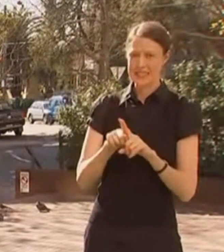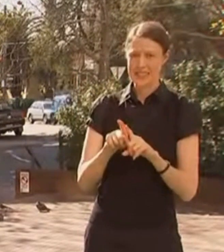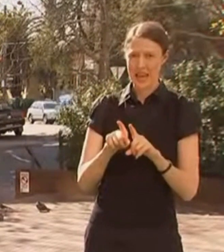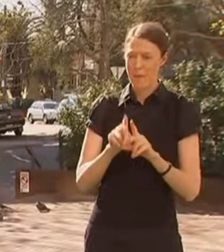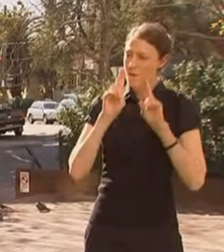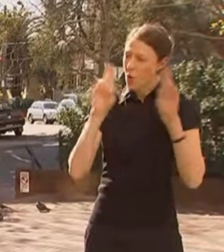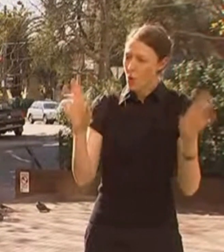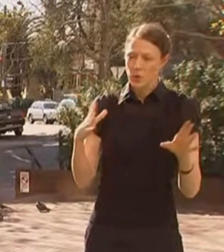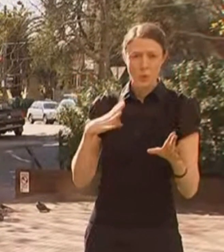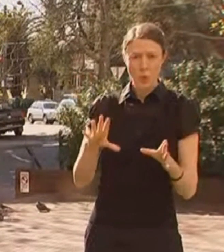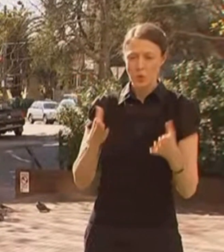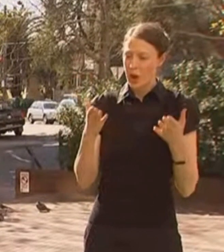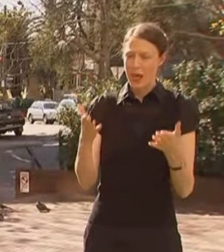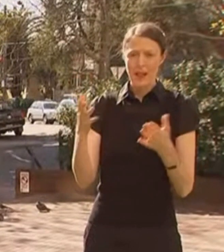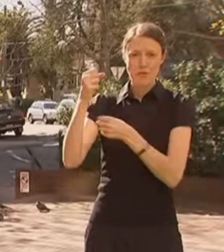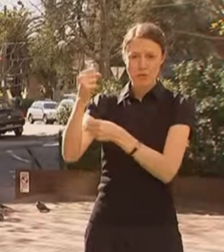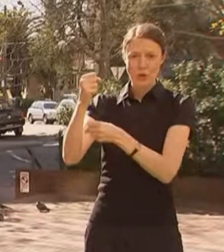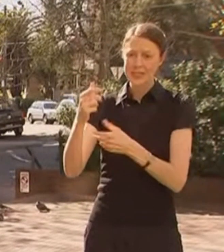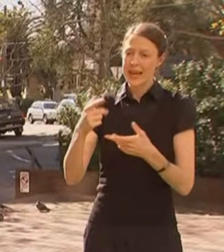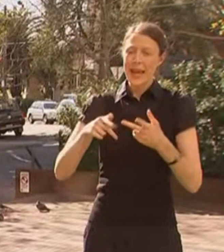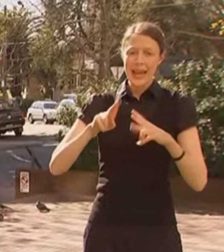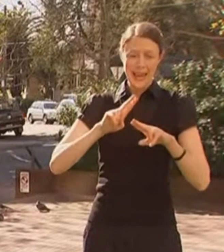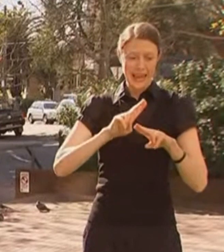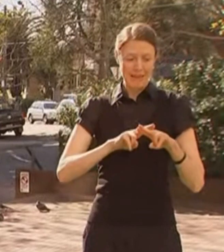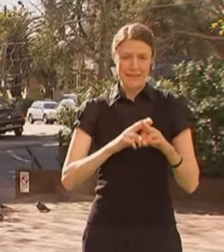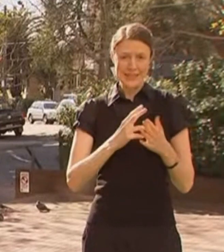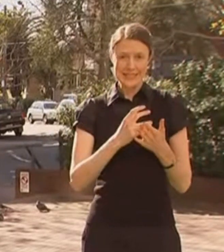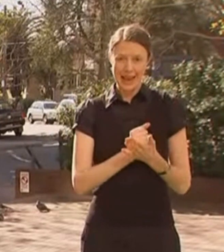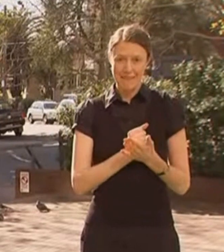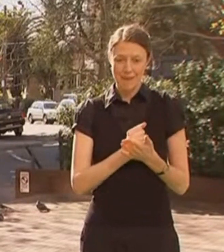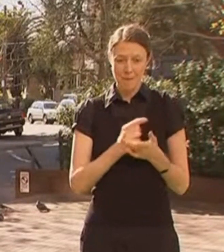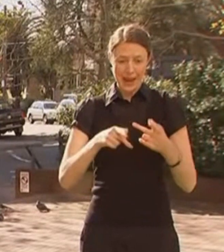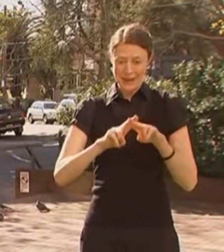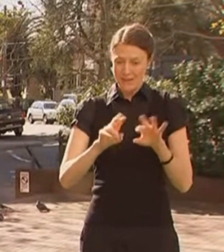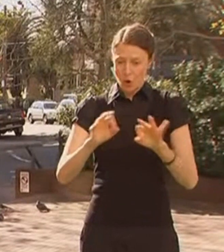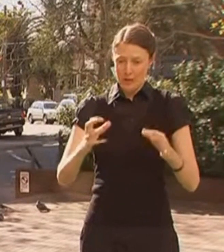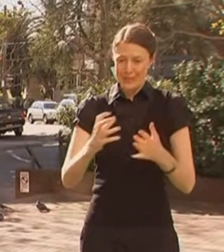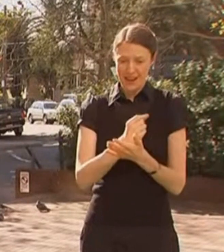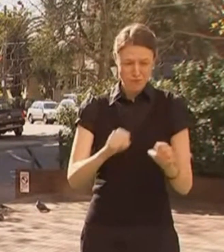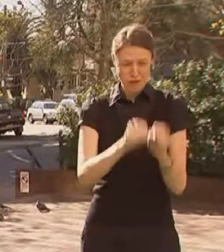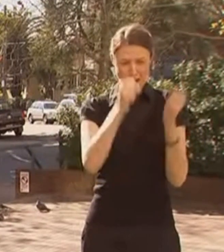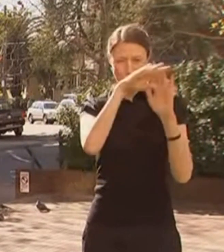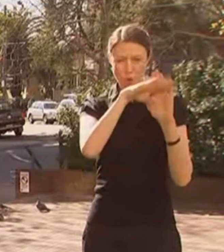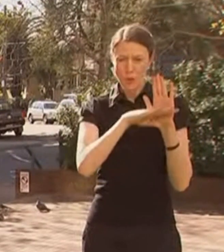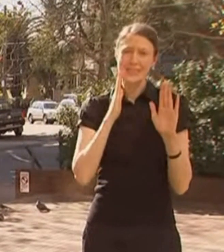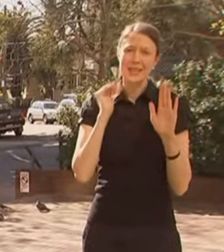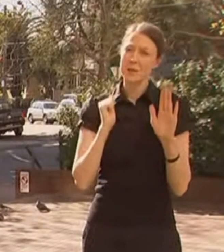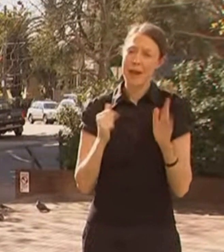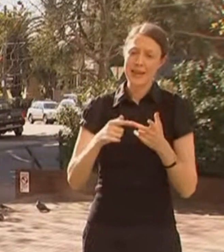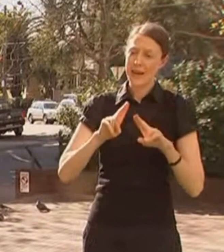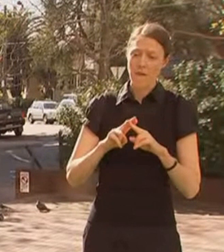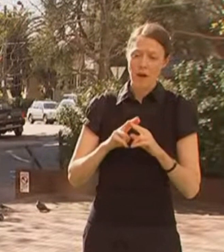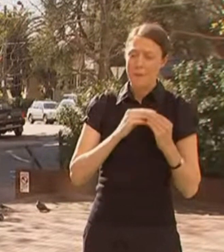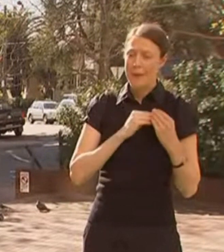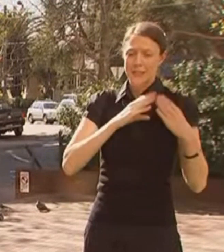it. Stay at home, express yourself in a different way. And as the Police Commissioner said, of course